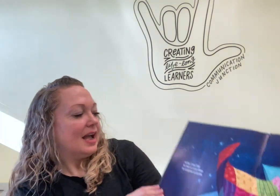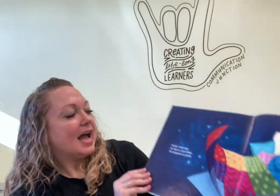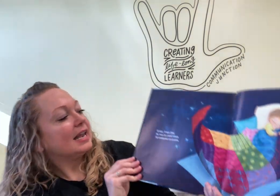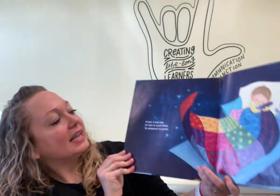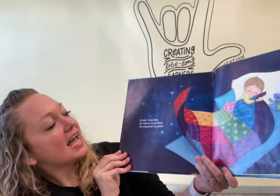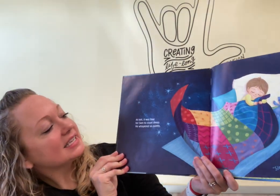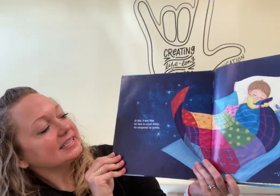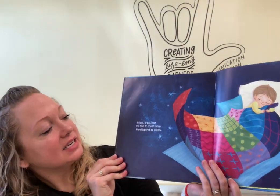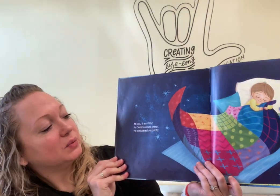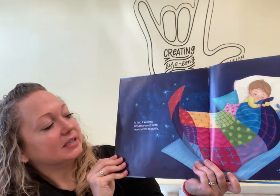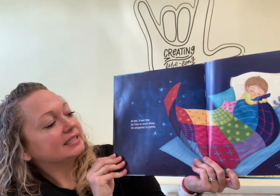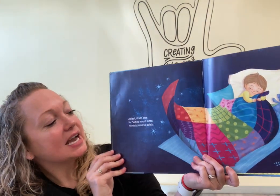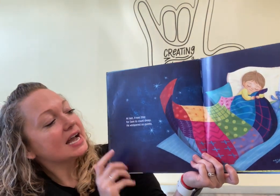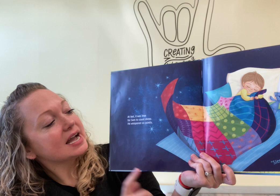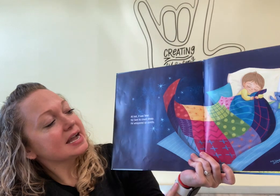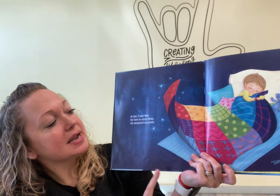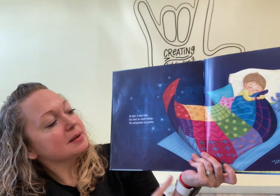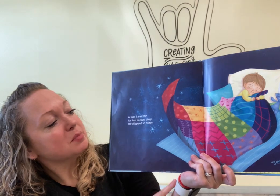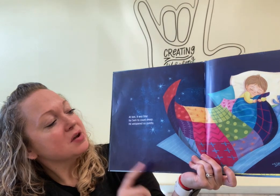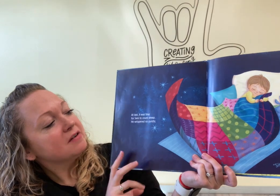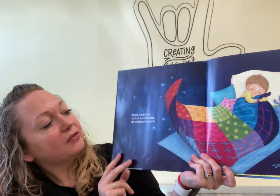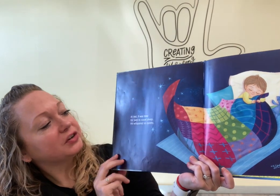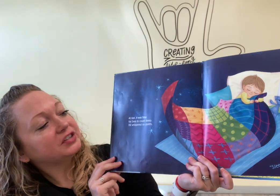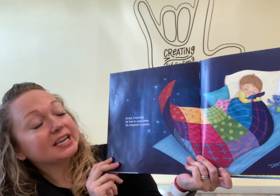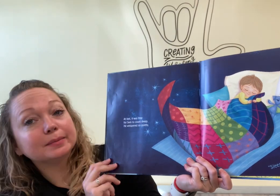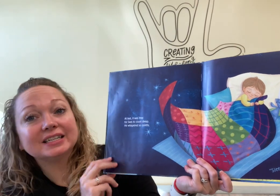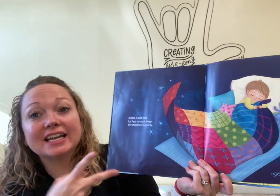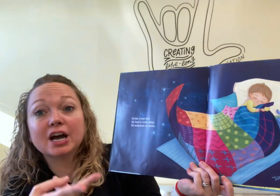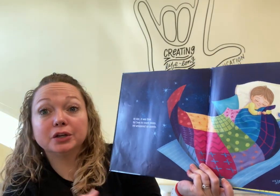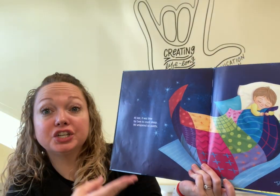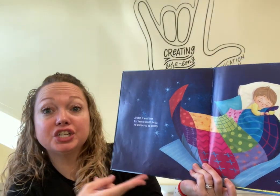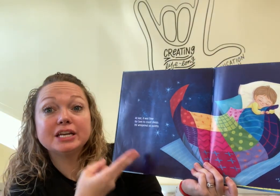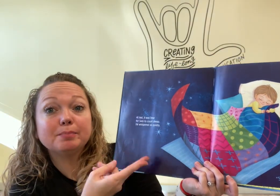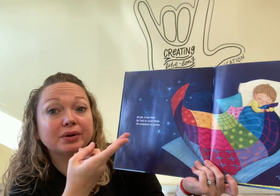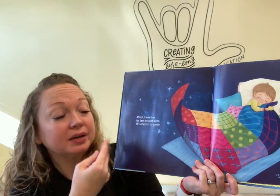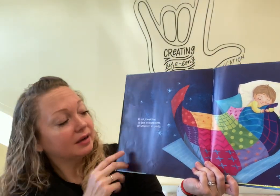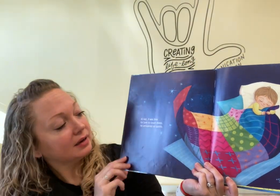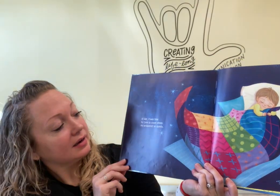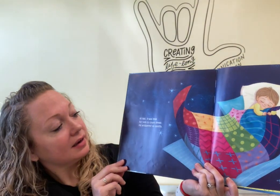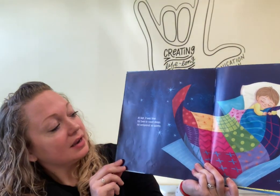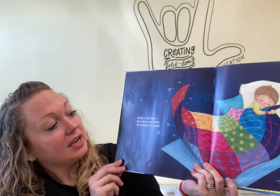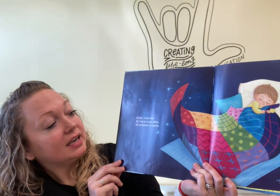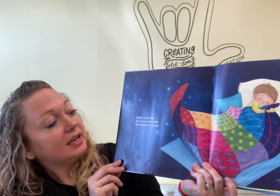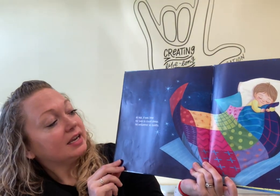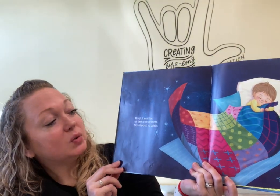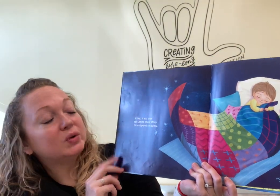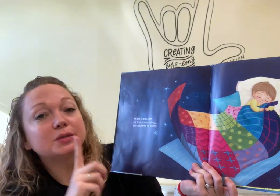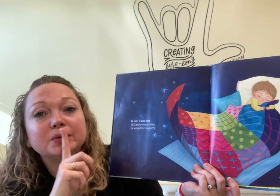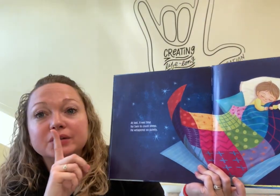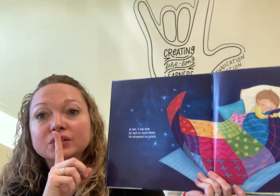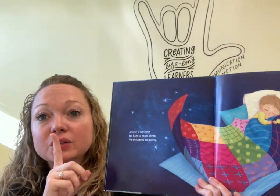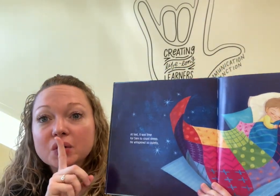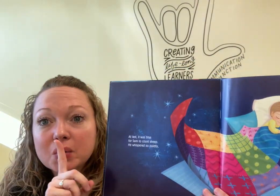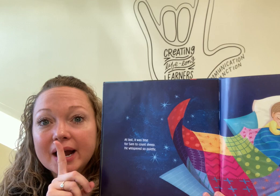At last it was time for Sam to count sheep. He whispered so